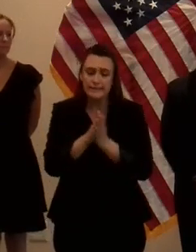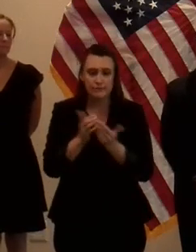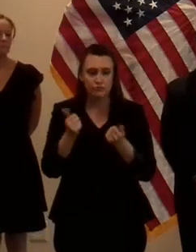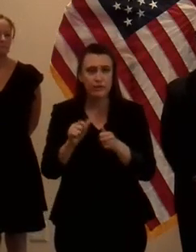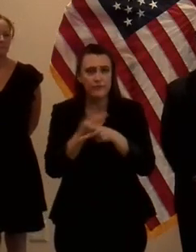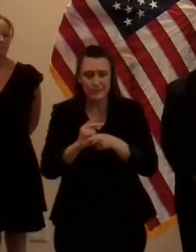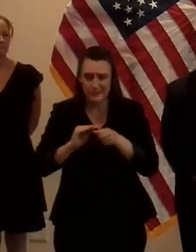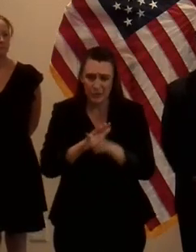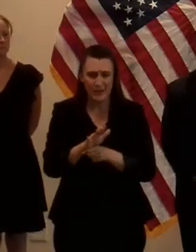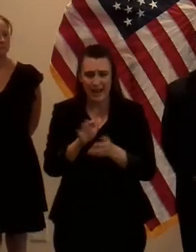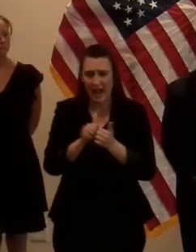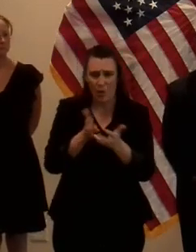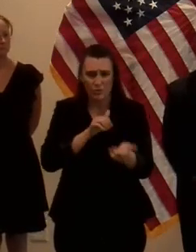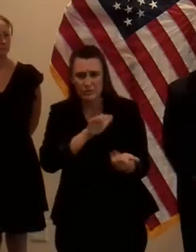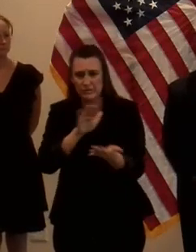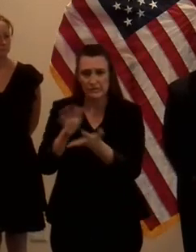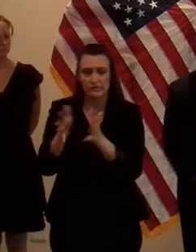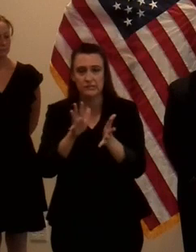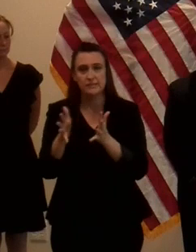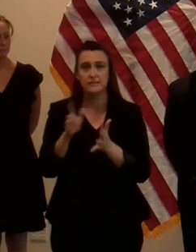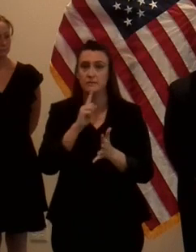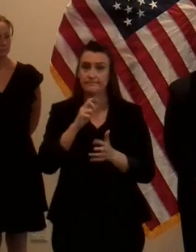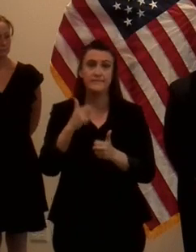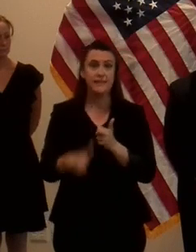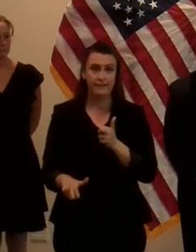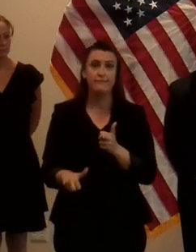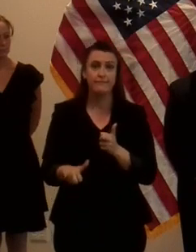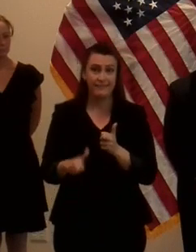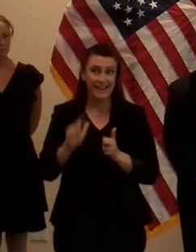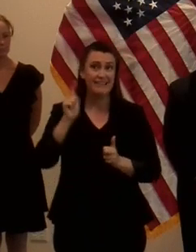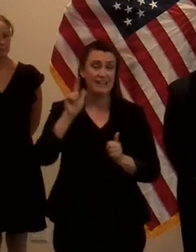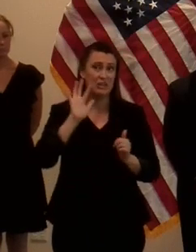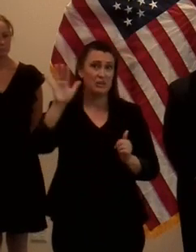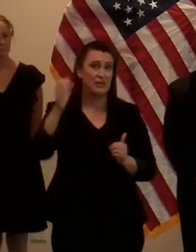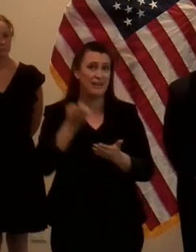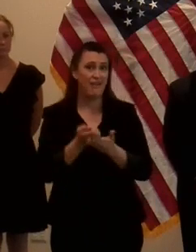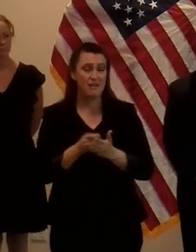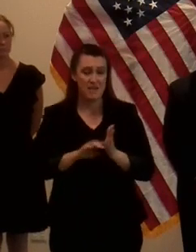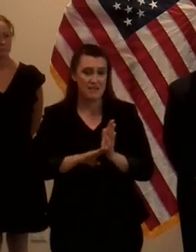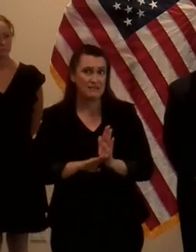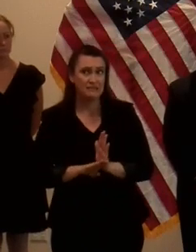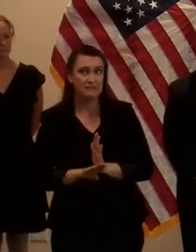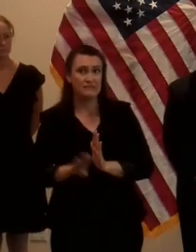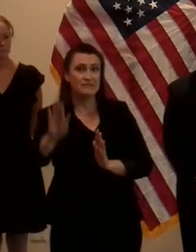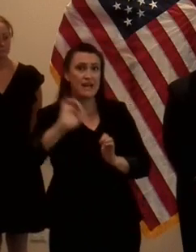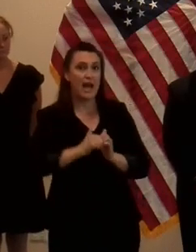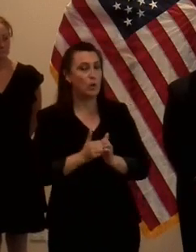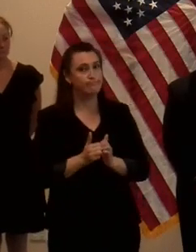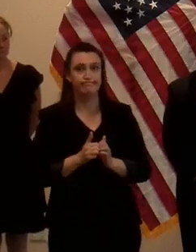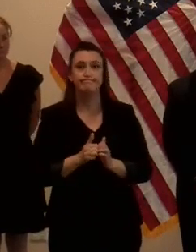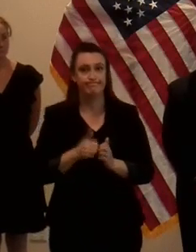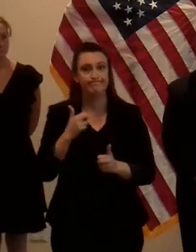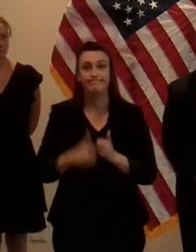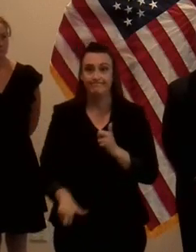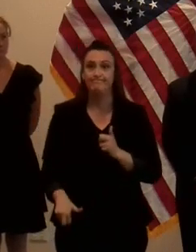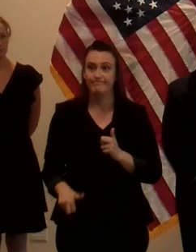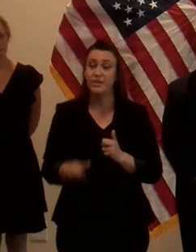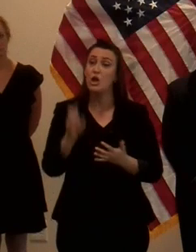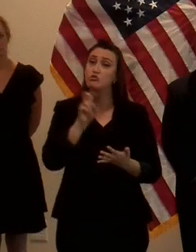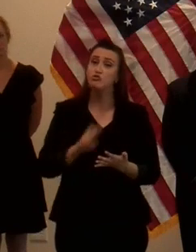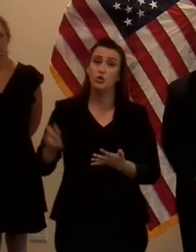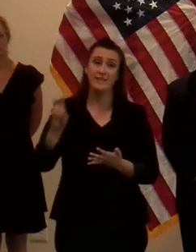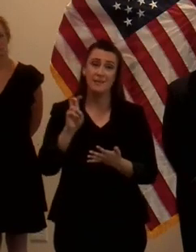face an unprecedented uphill battle to get our economy back on track. Tourism has and will continue to be one of the hardest